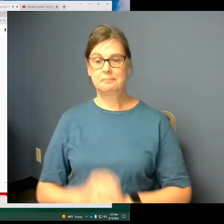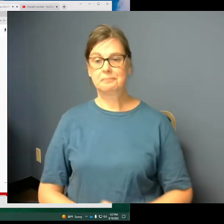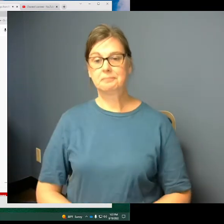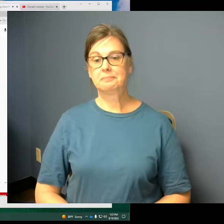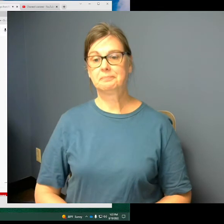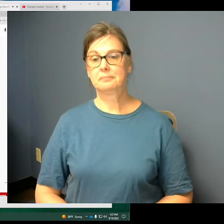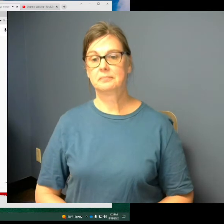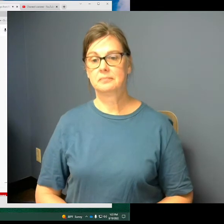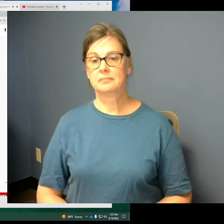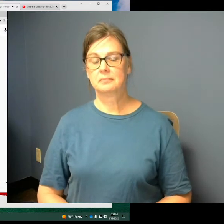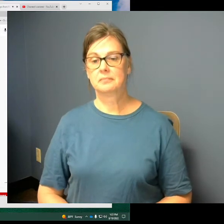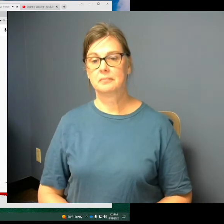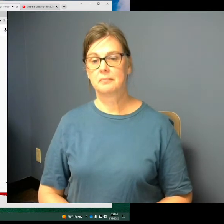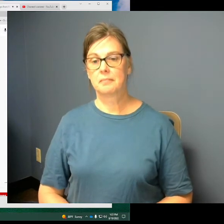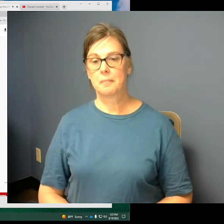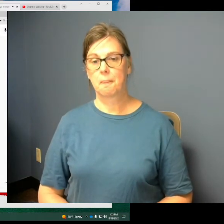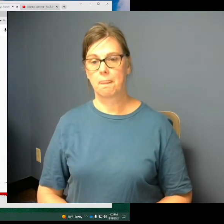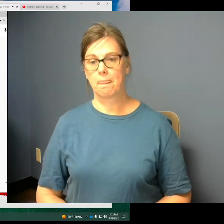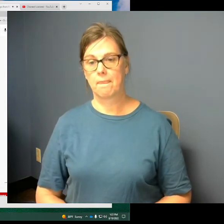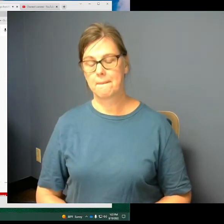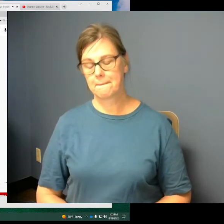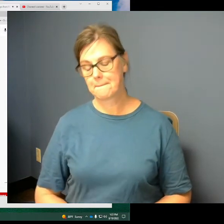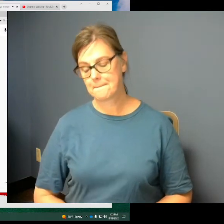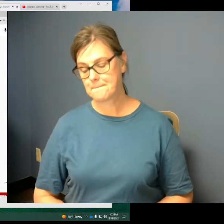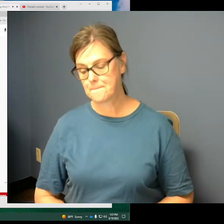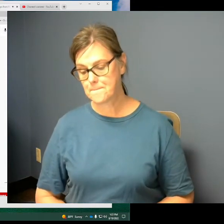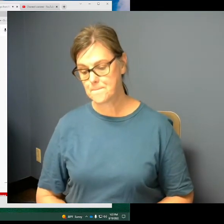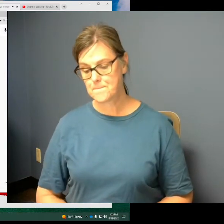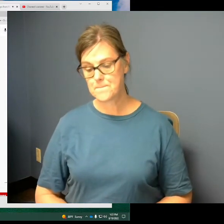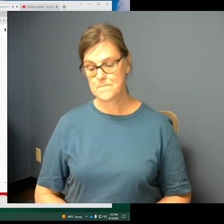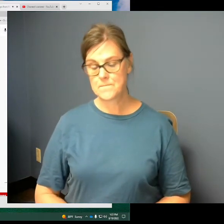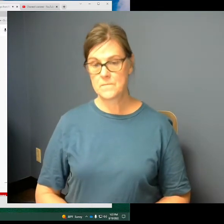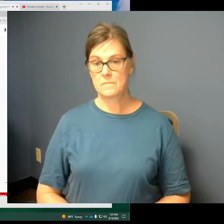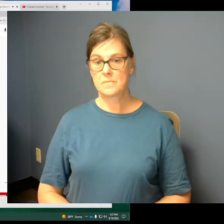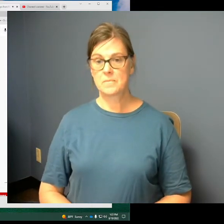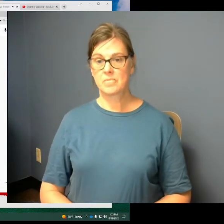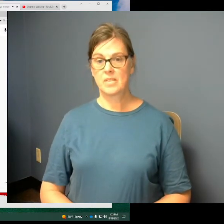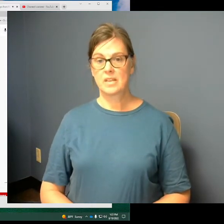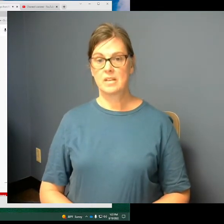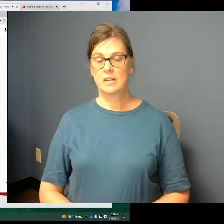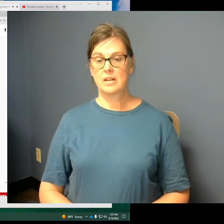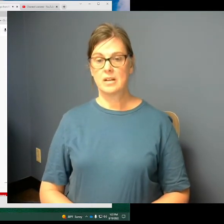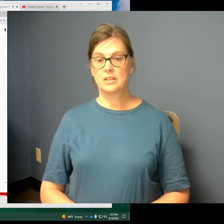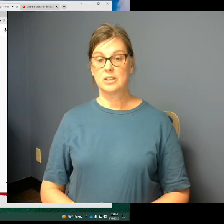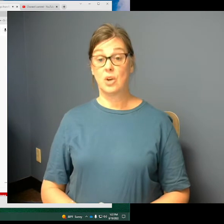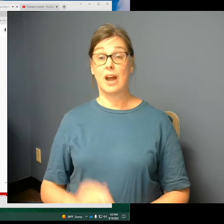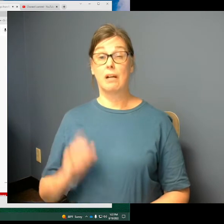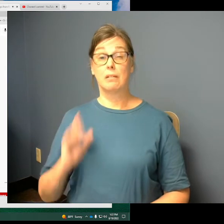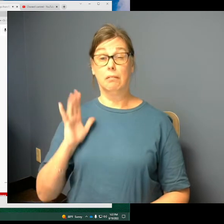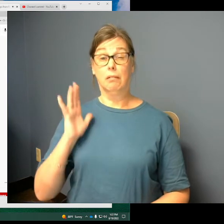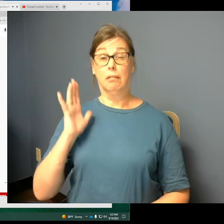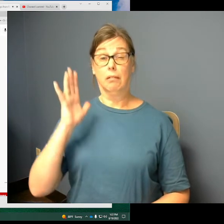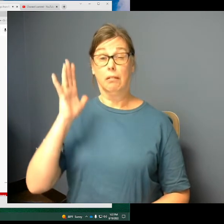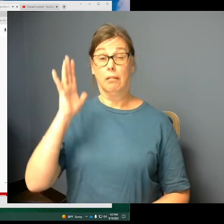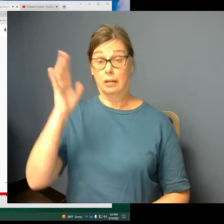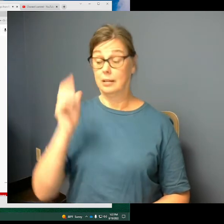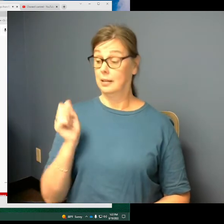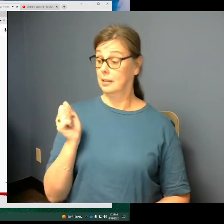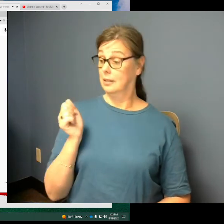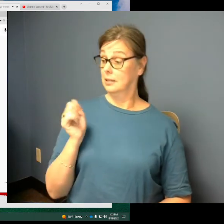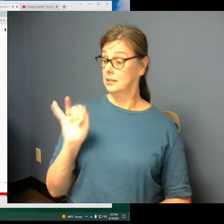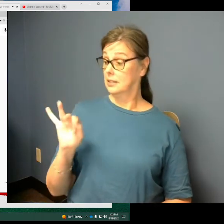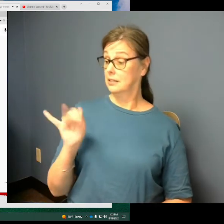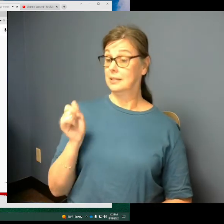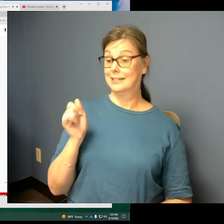lot of this has to do with the fact that they're going to get representative government if they settle there. And so, again, why this is such a big deal